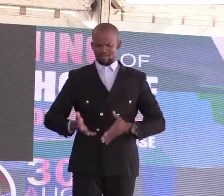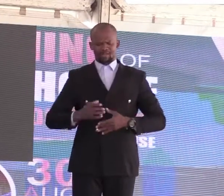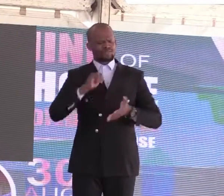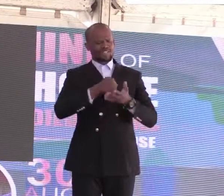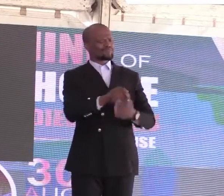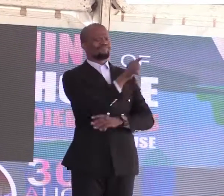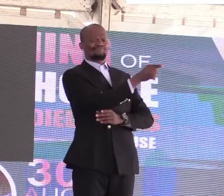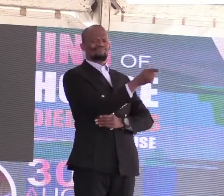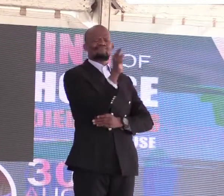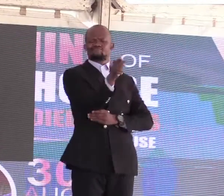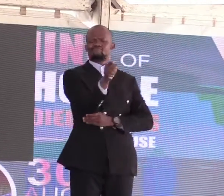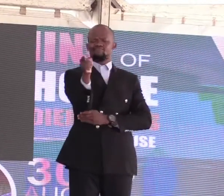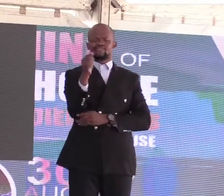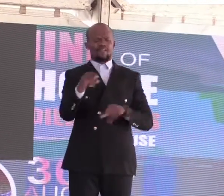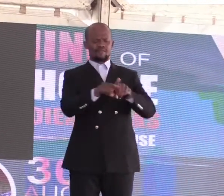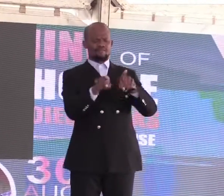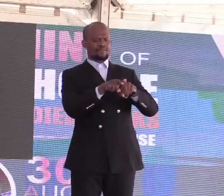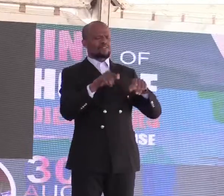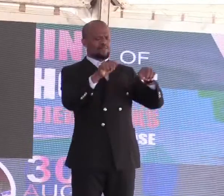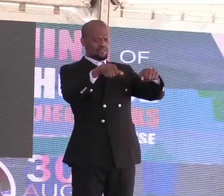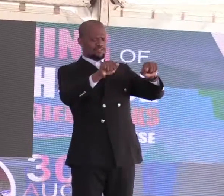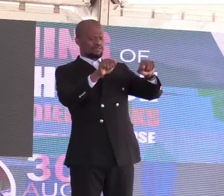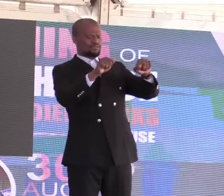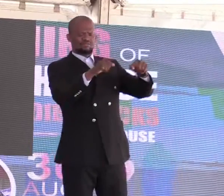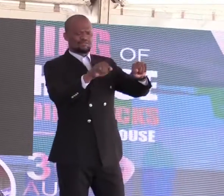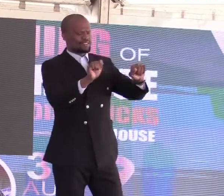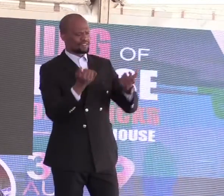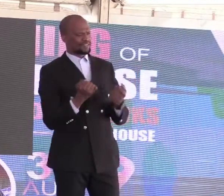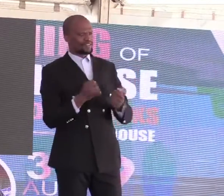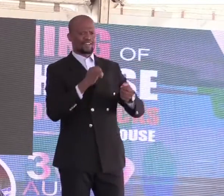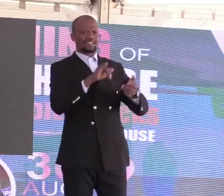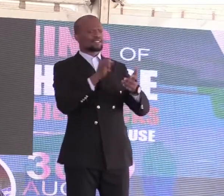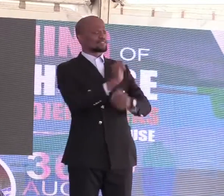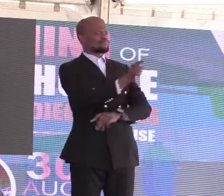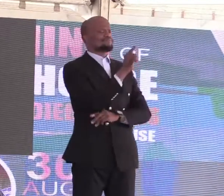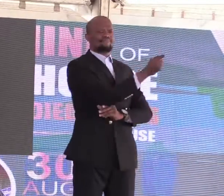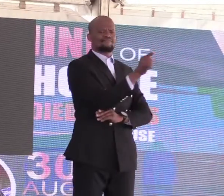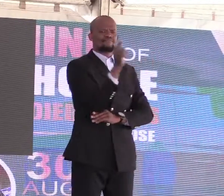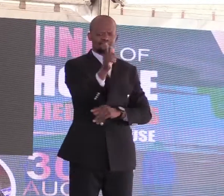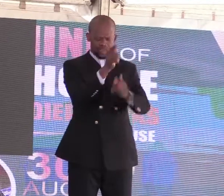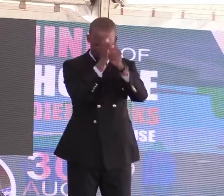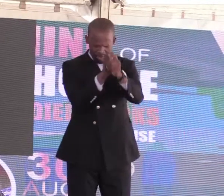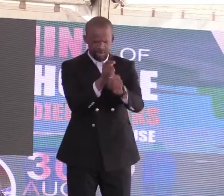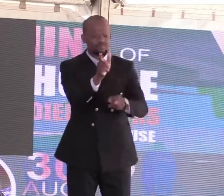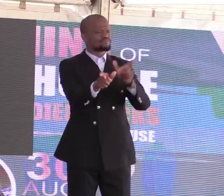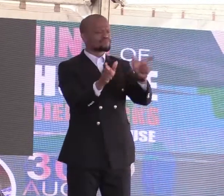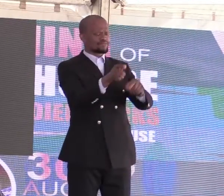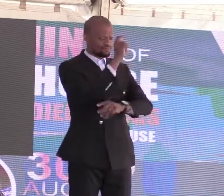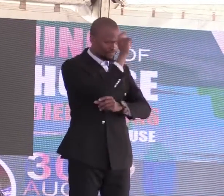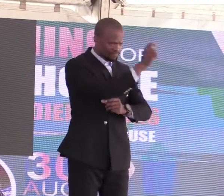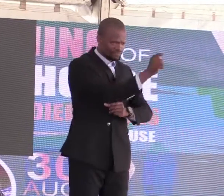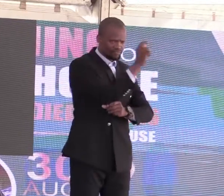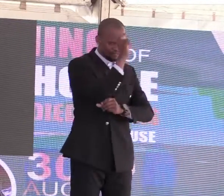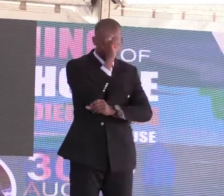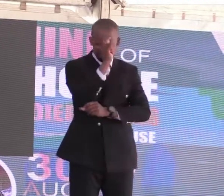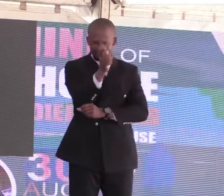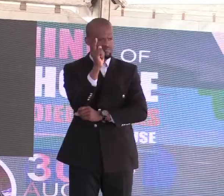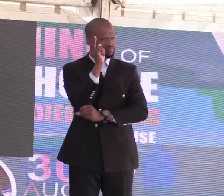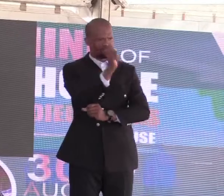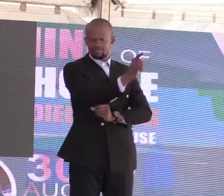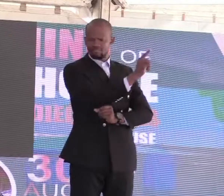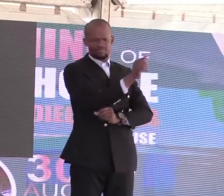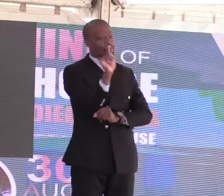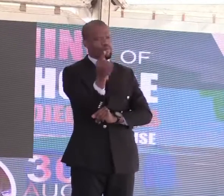So I'm like the chairperson. I'll be only pointing at honorable speakers here to come and speak.